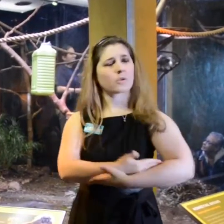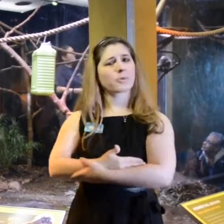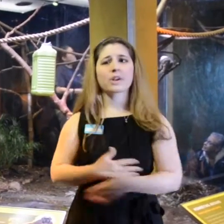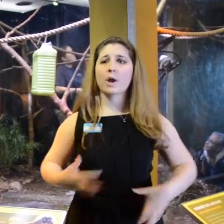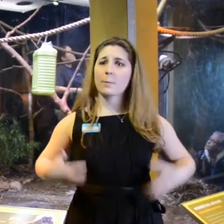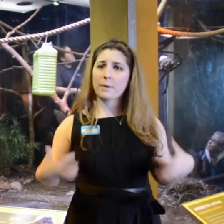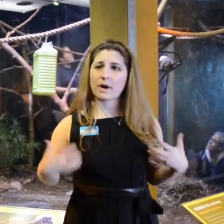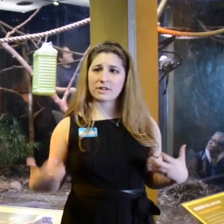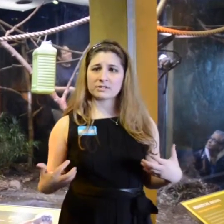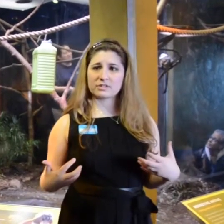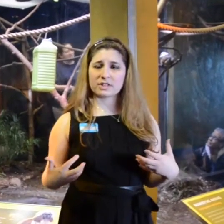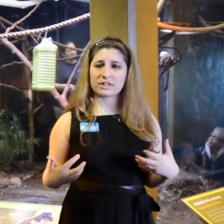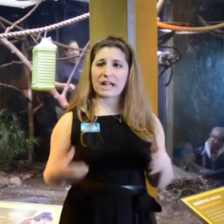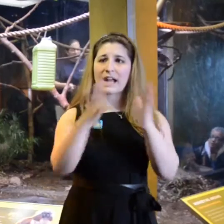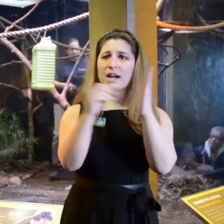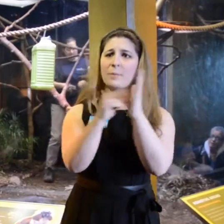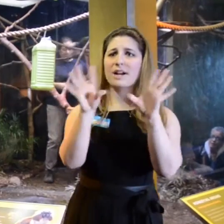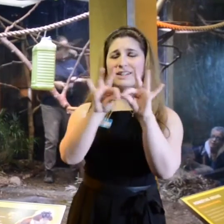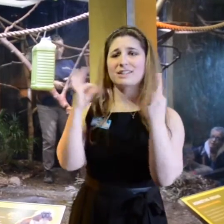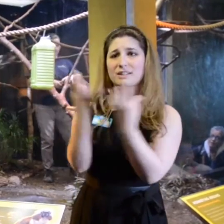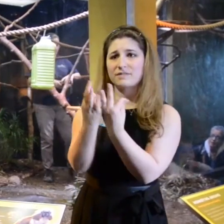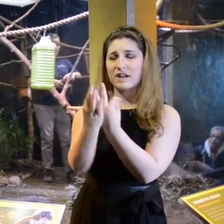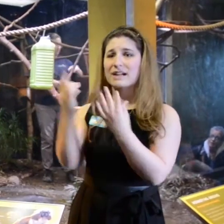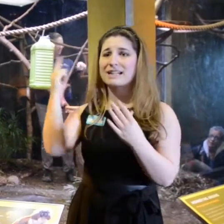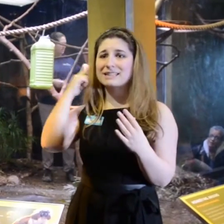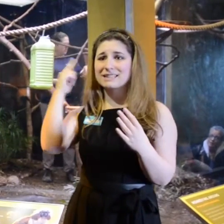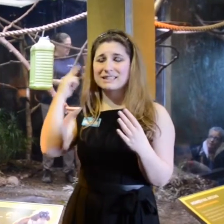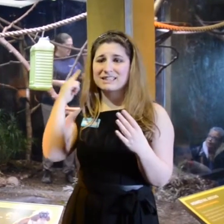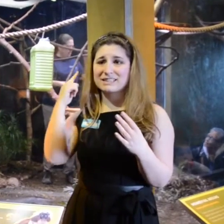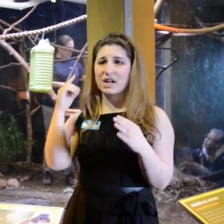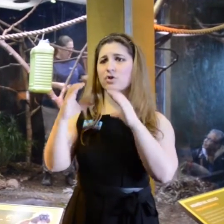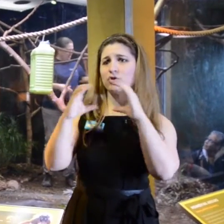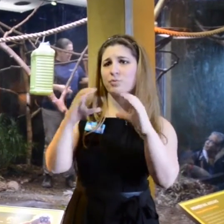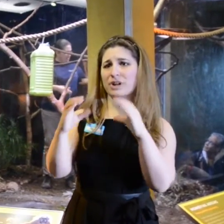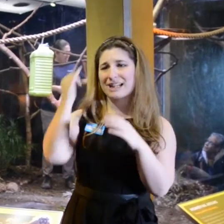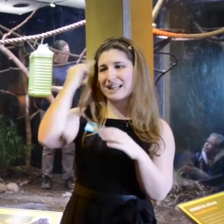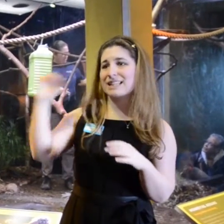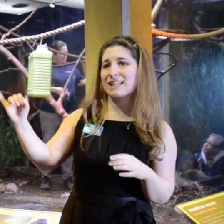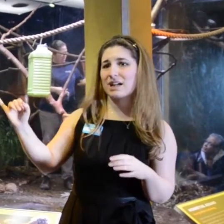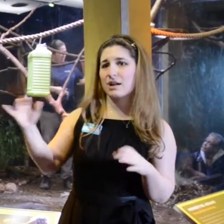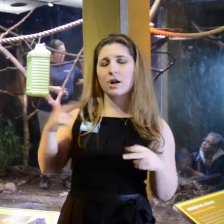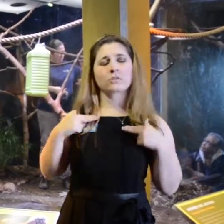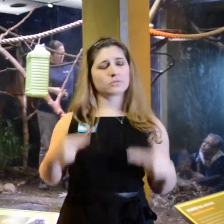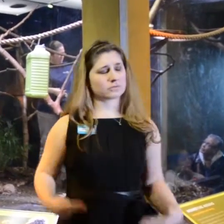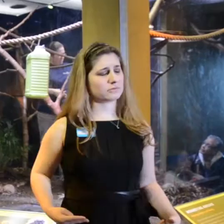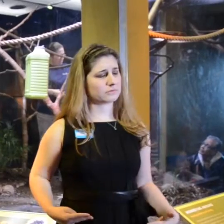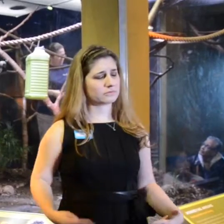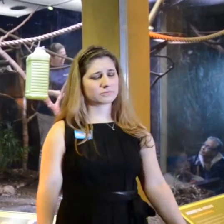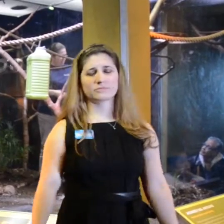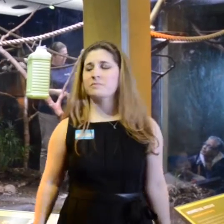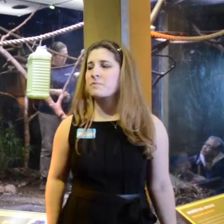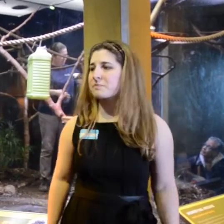tamarind will learn how to talk tamarind by listening to older members of their family. Very similar to how humans learn how to talk.